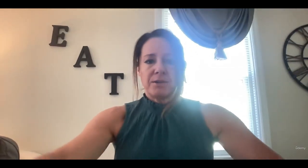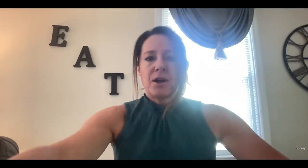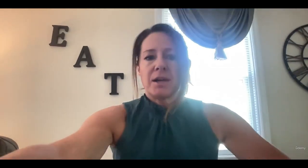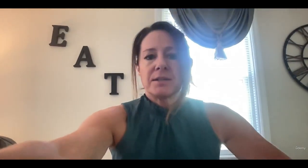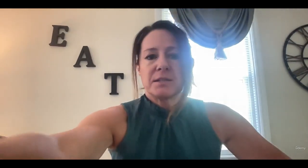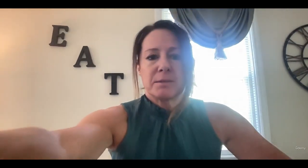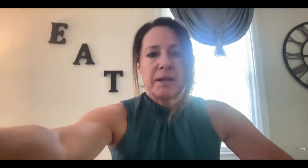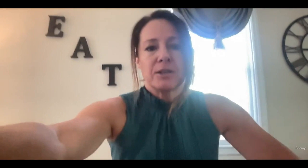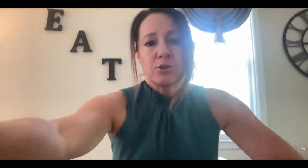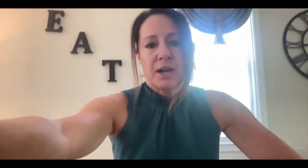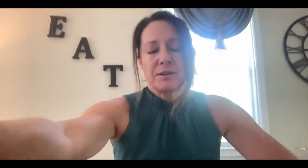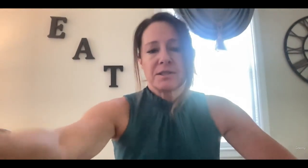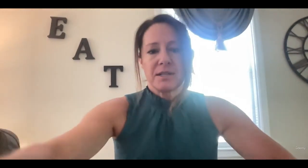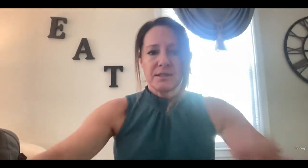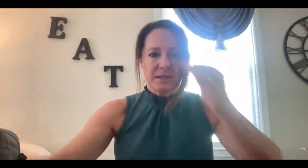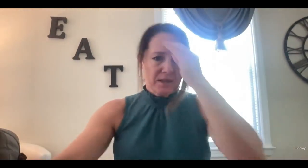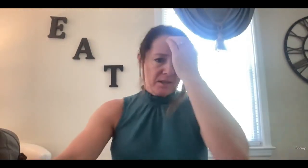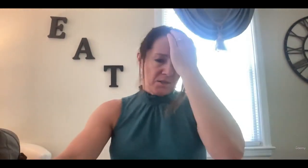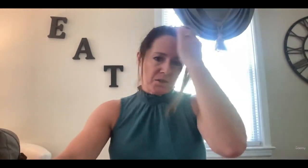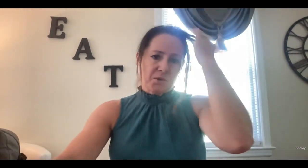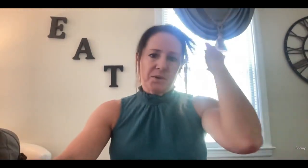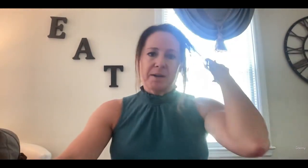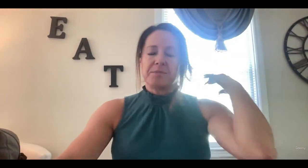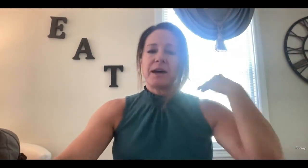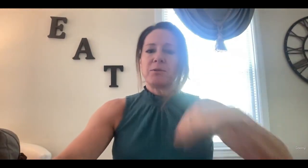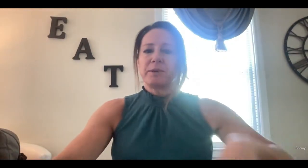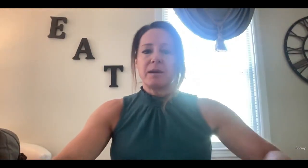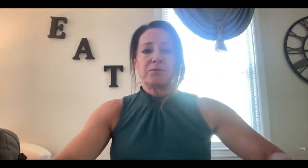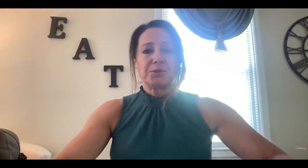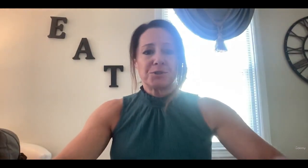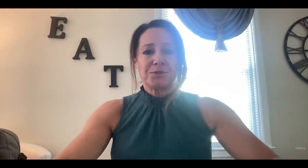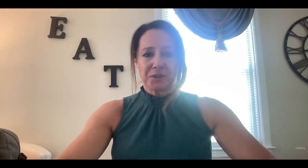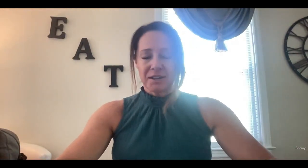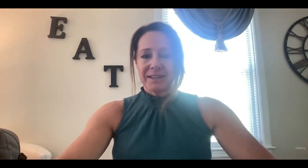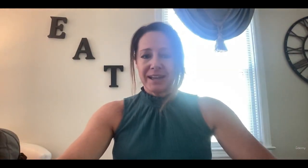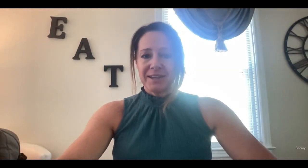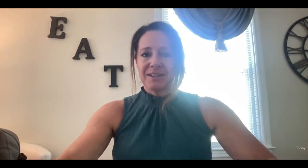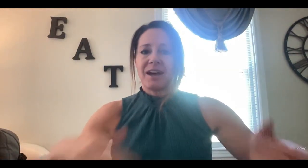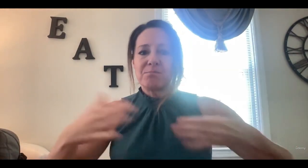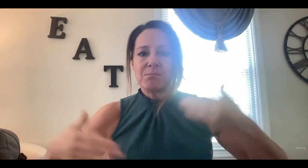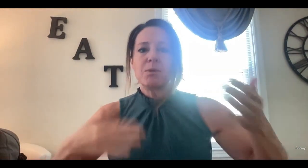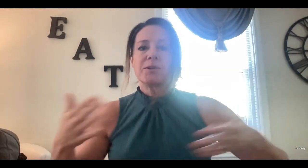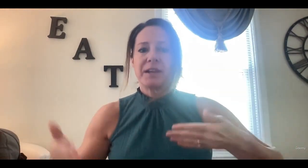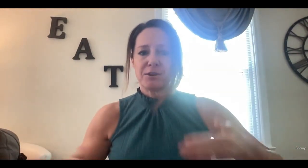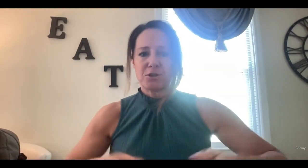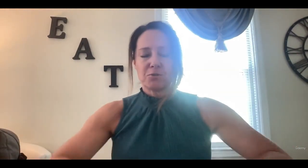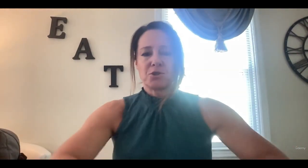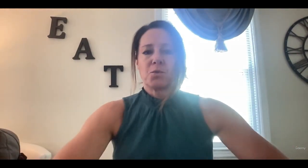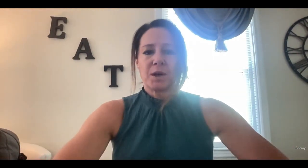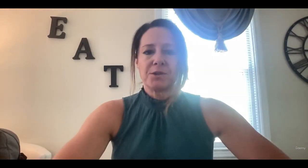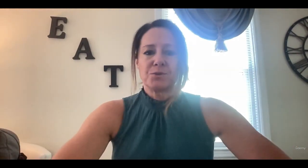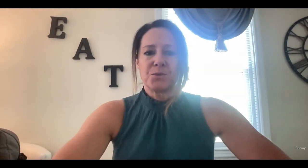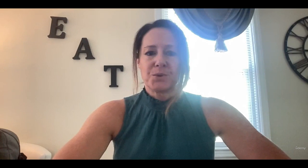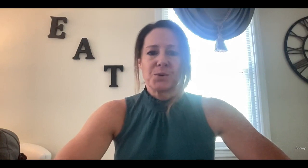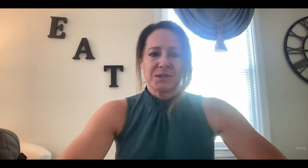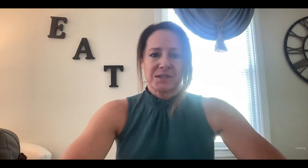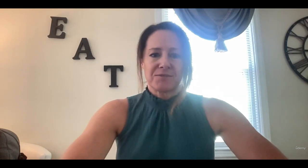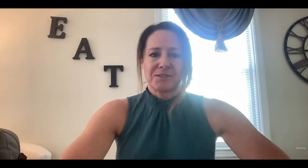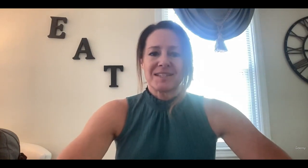not anticipating your child's needs. So that will be helpful too for motivating your children to want to do those different